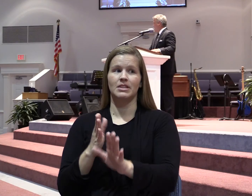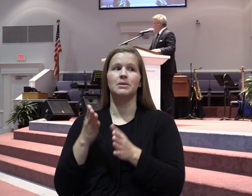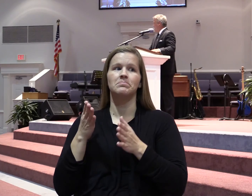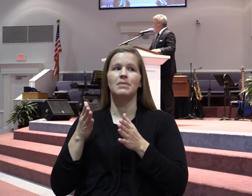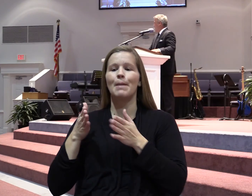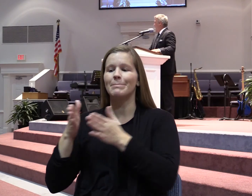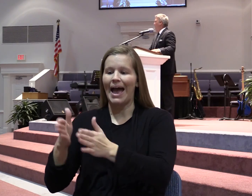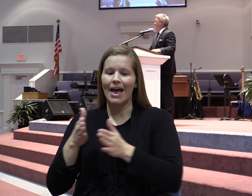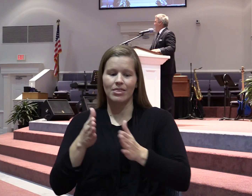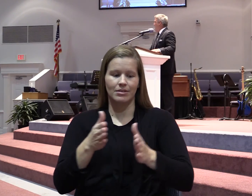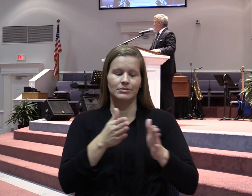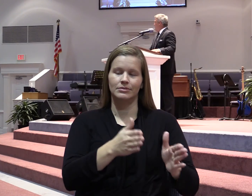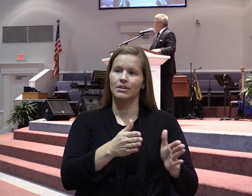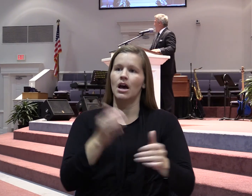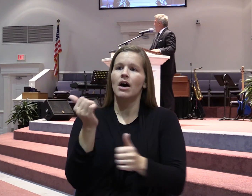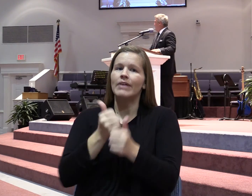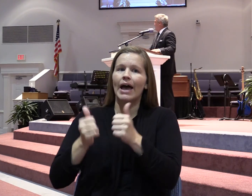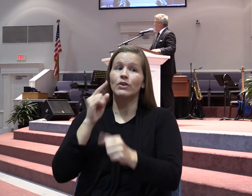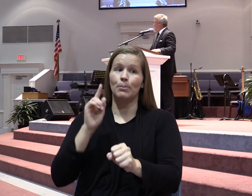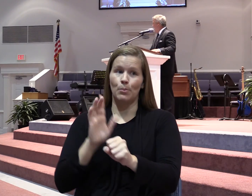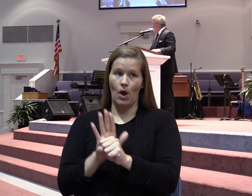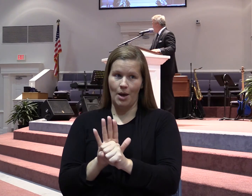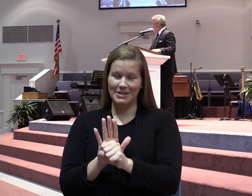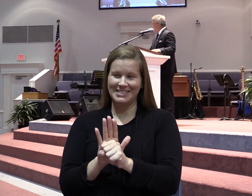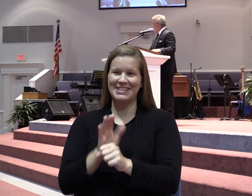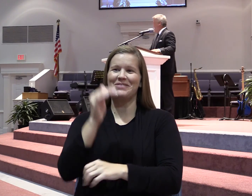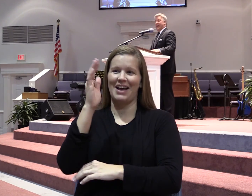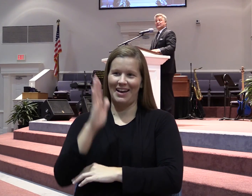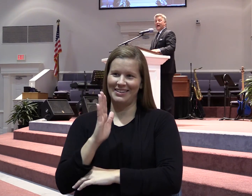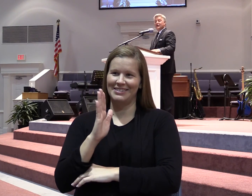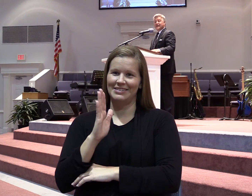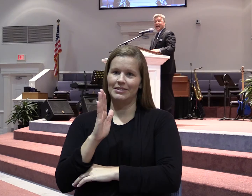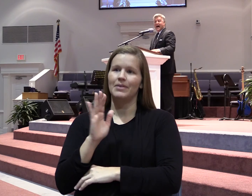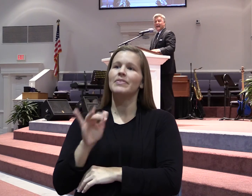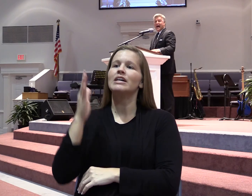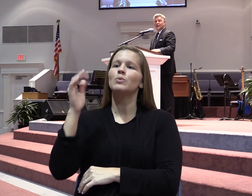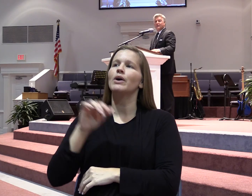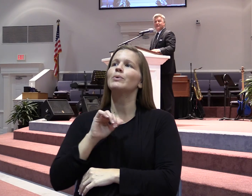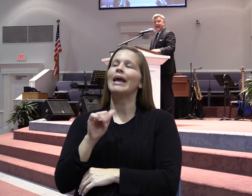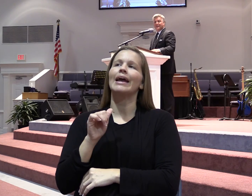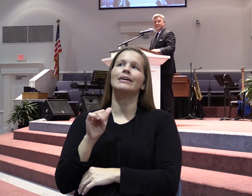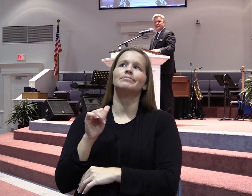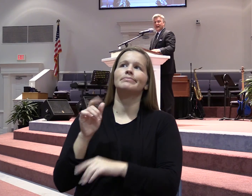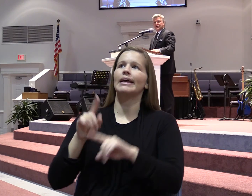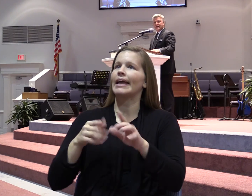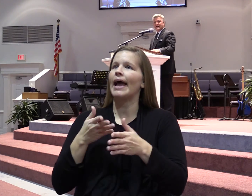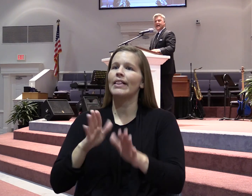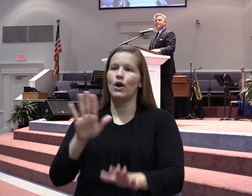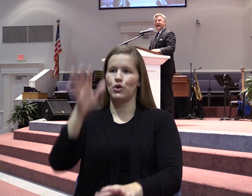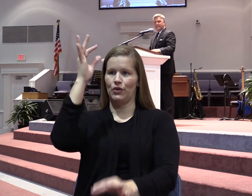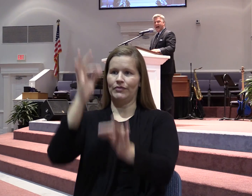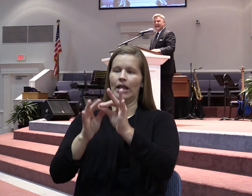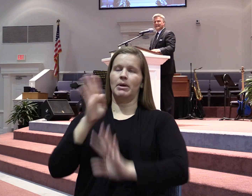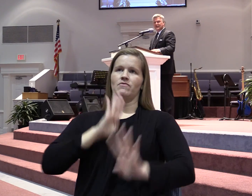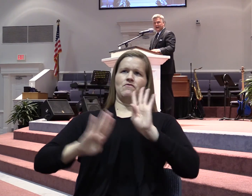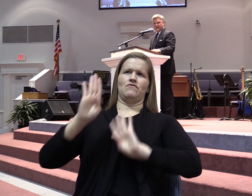pathway of every promise of God. That's why you cannot allow your faith to be frustrated